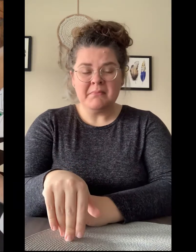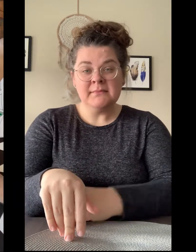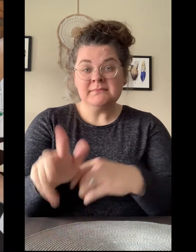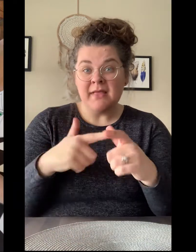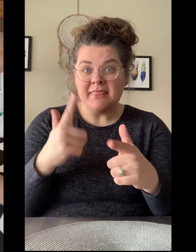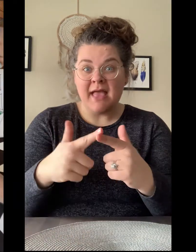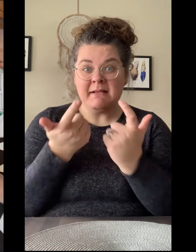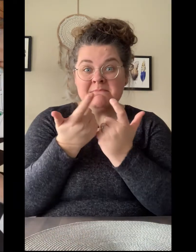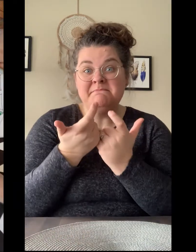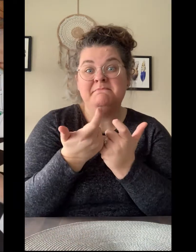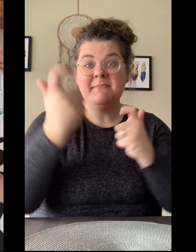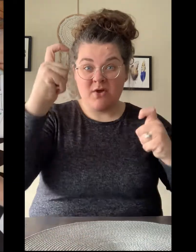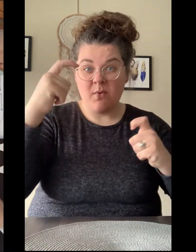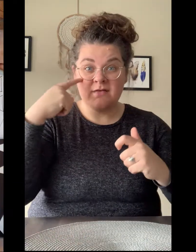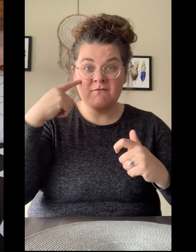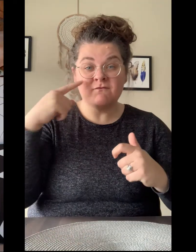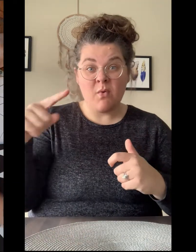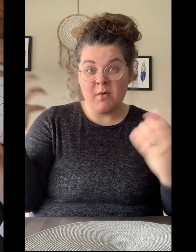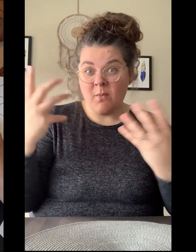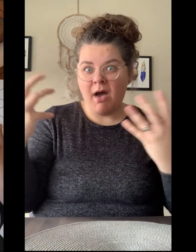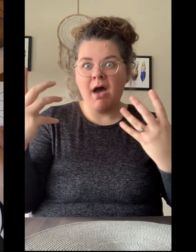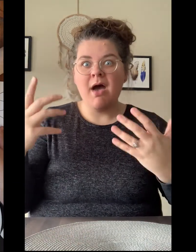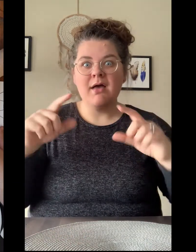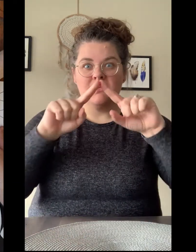And then a larger one that's going to go up at the top.